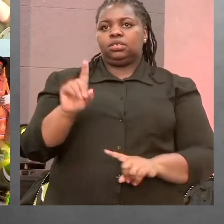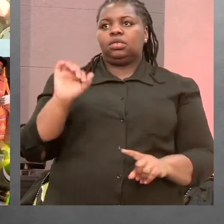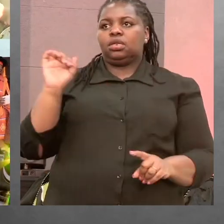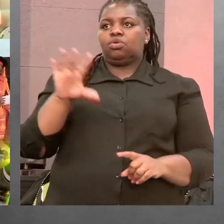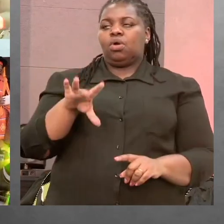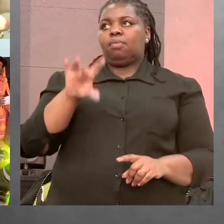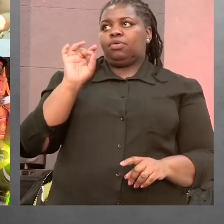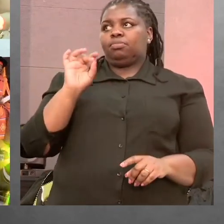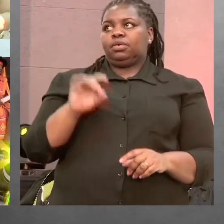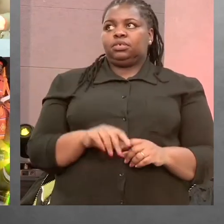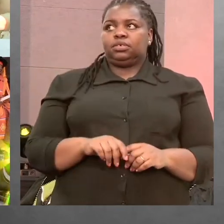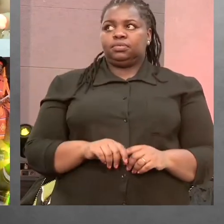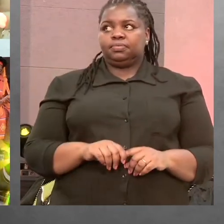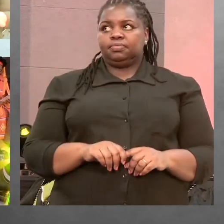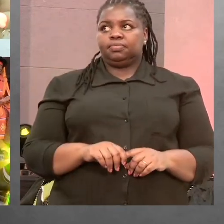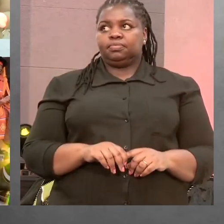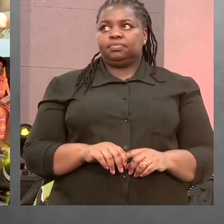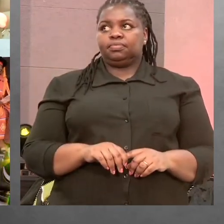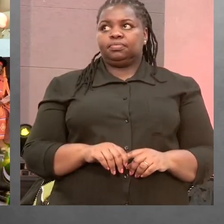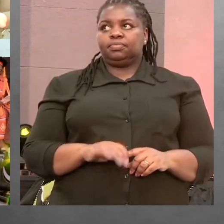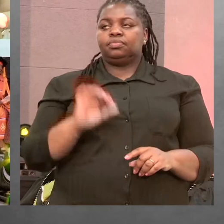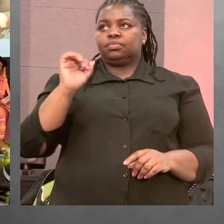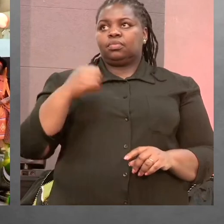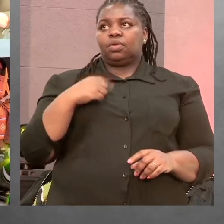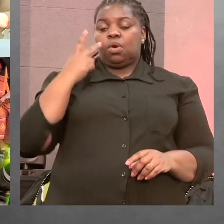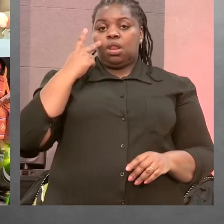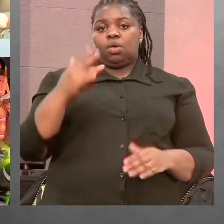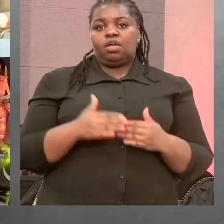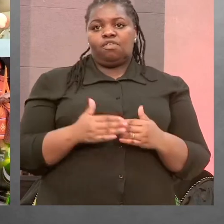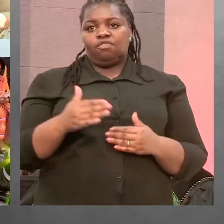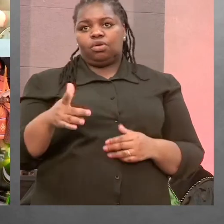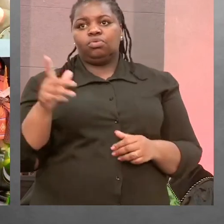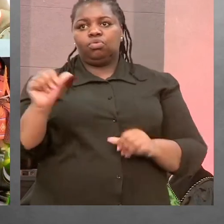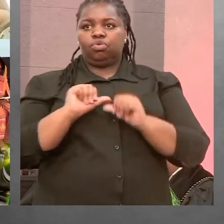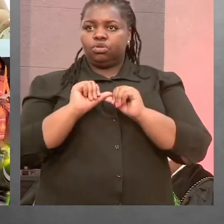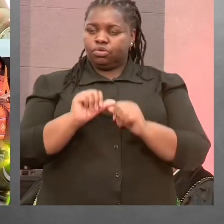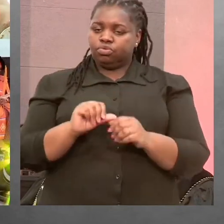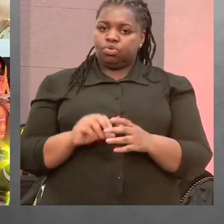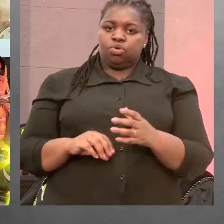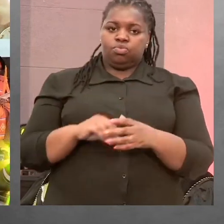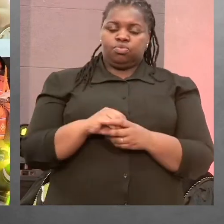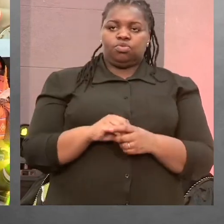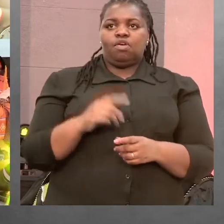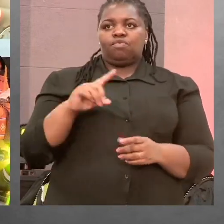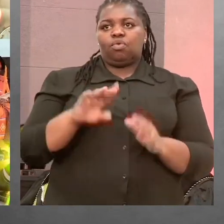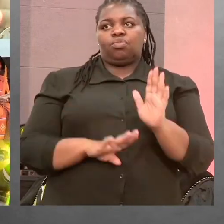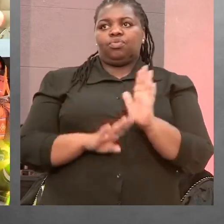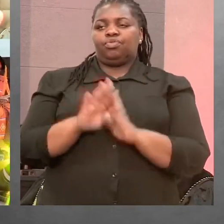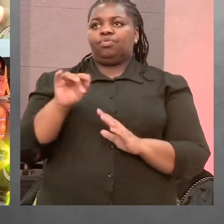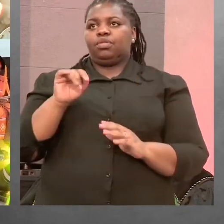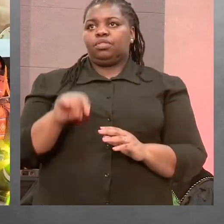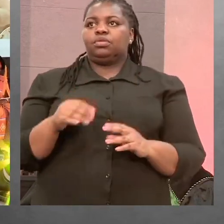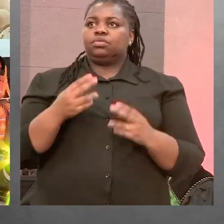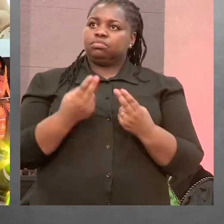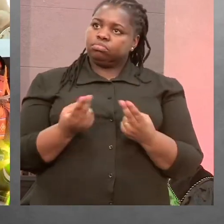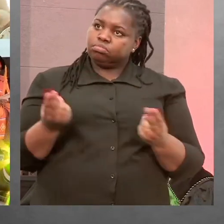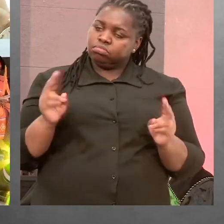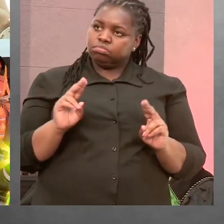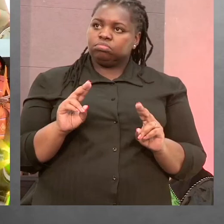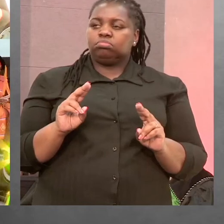appointment. And we are looking forward to your continued contribution to the development of this